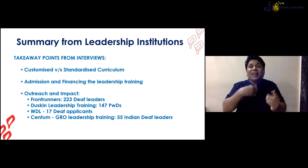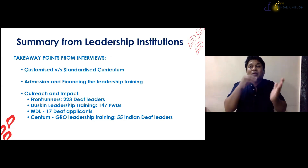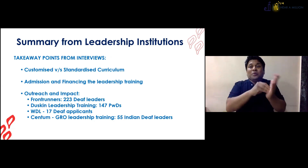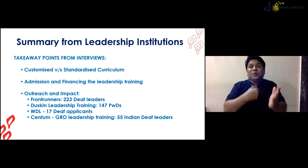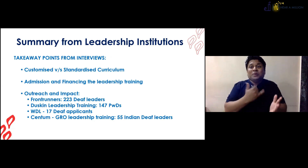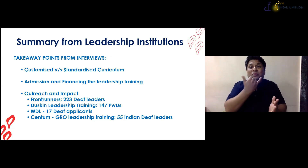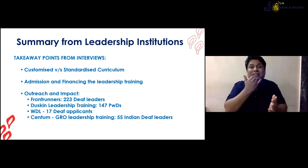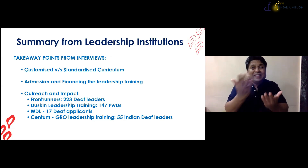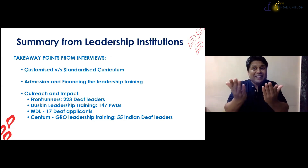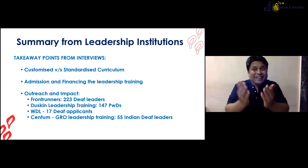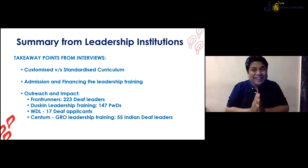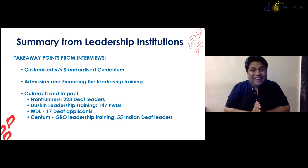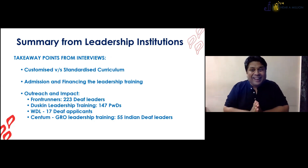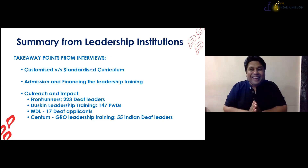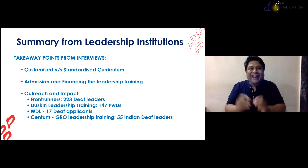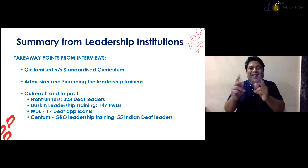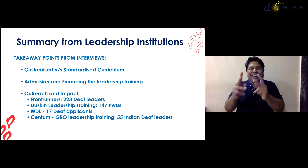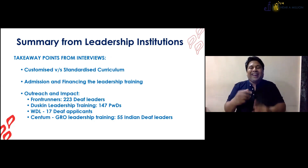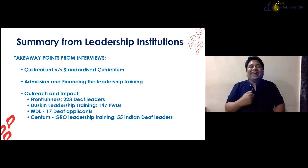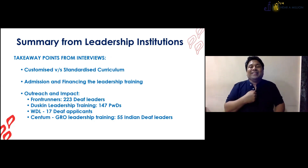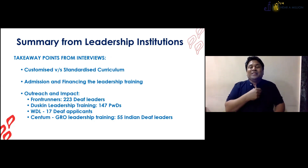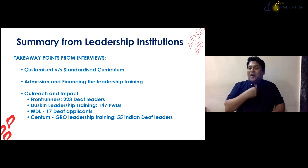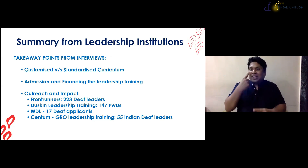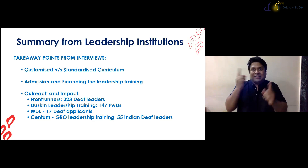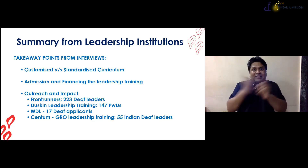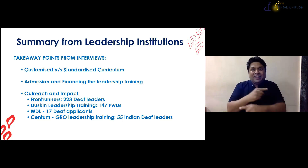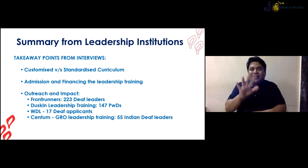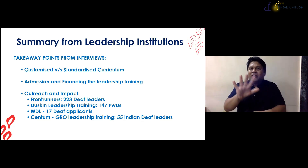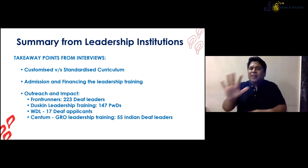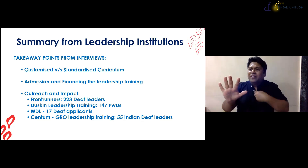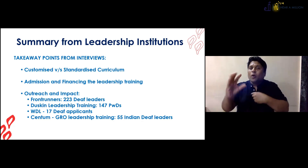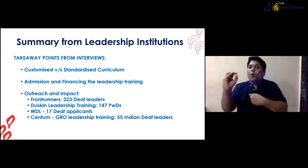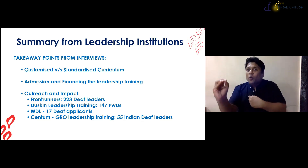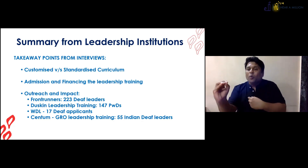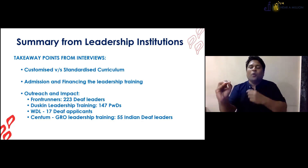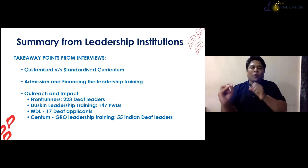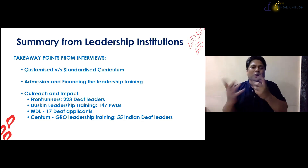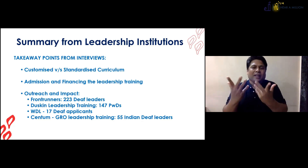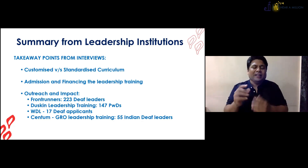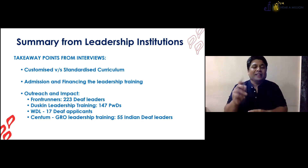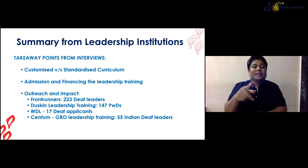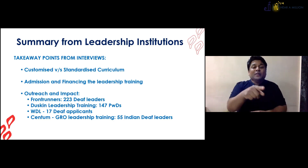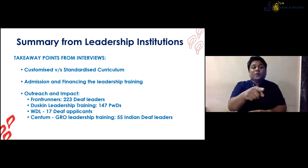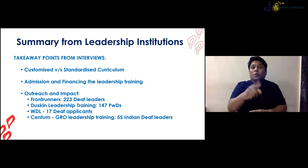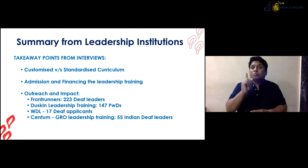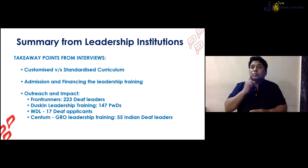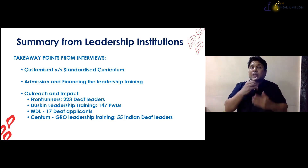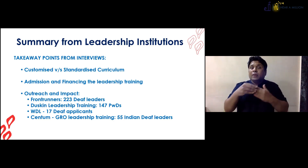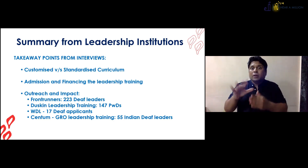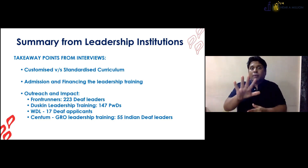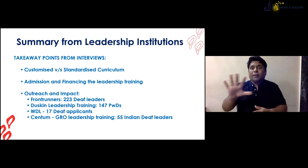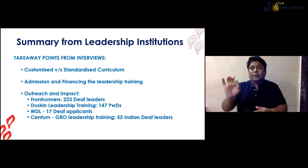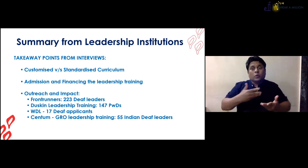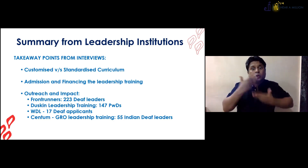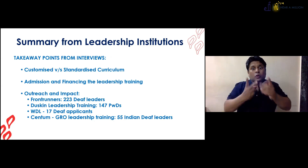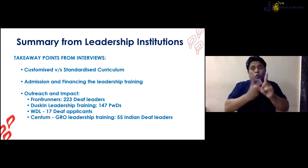the report, it said 55. I'm sorry. It's not 55, it's 550. Okay, so there is a zero in